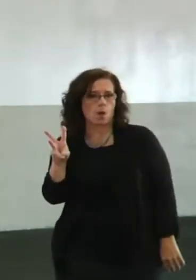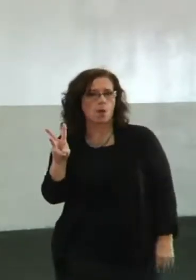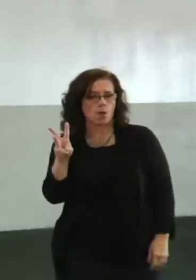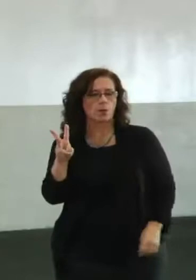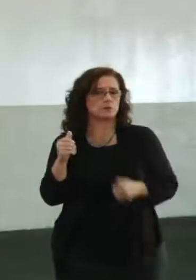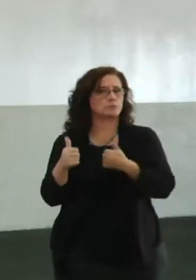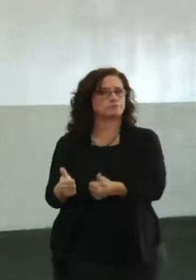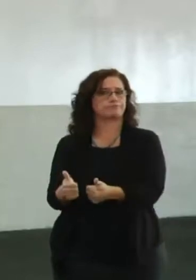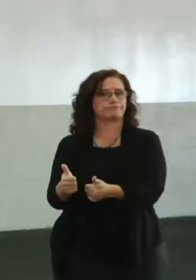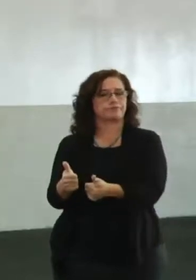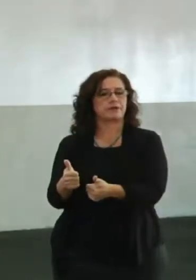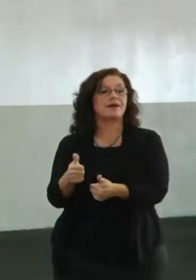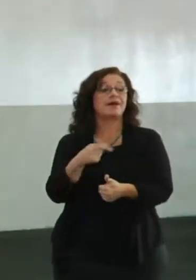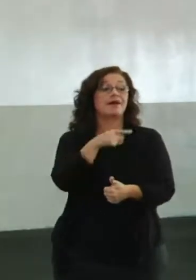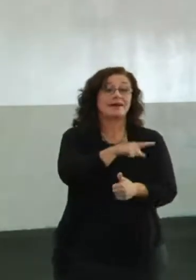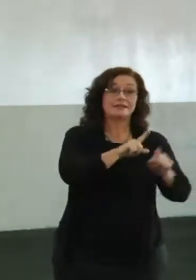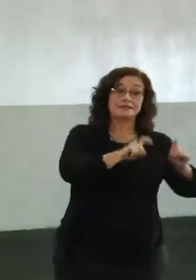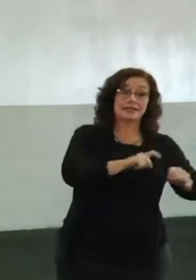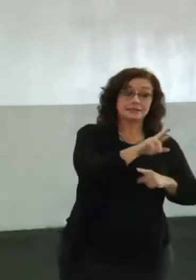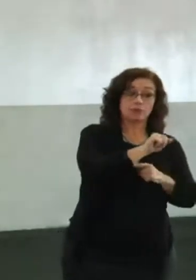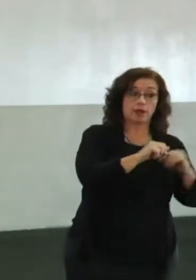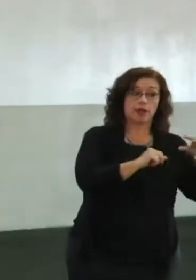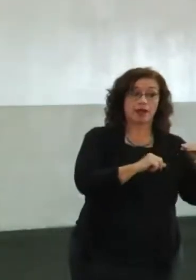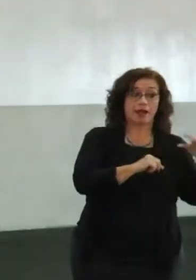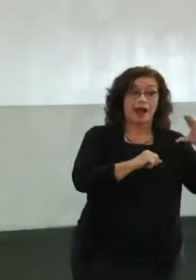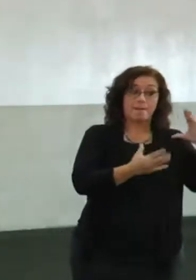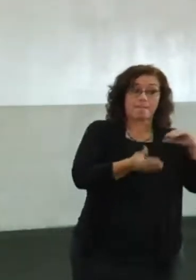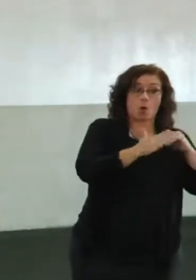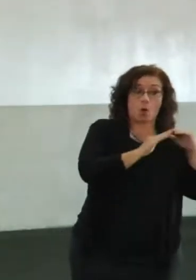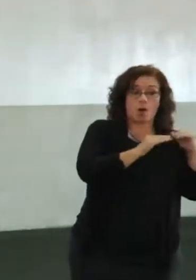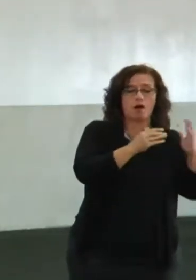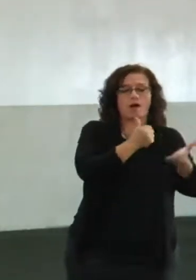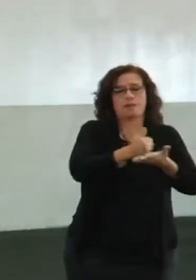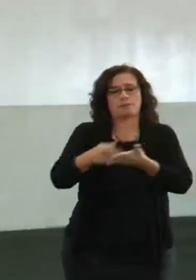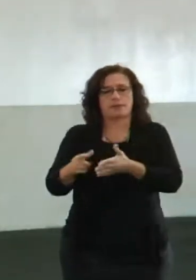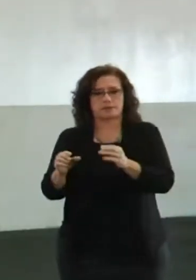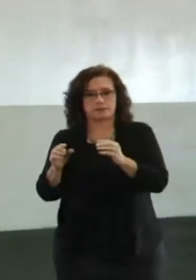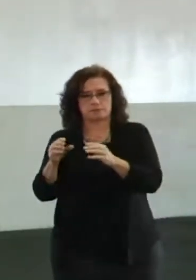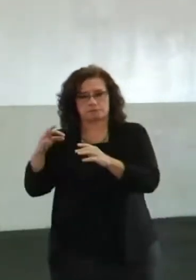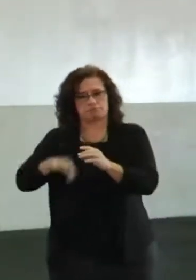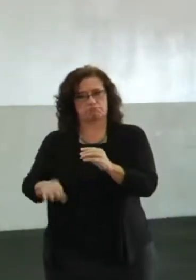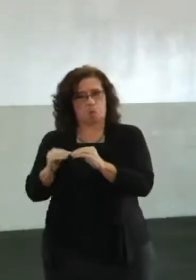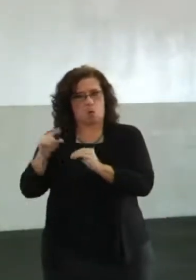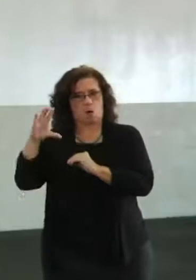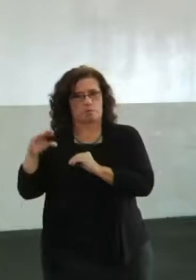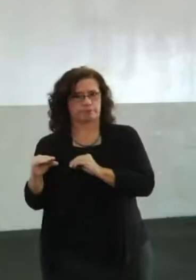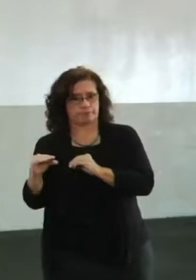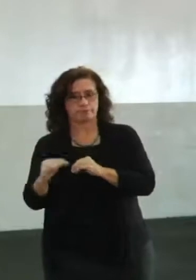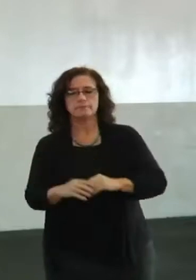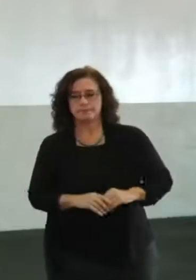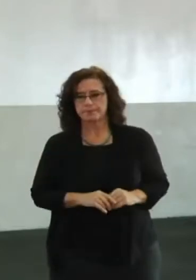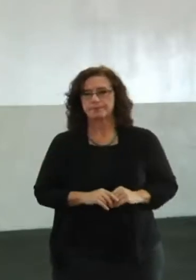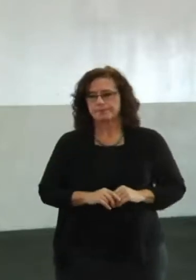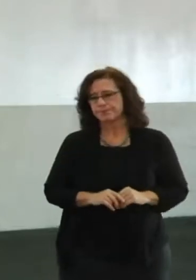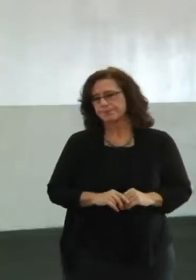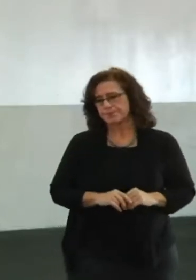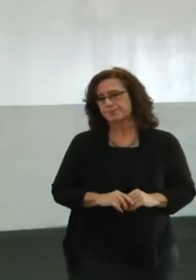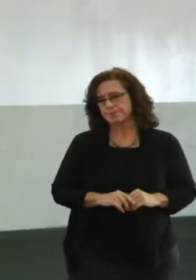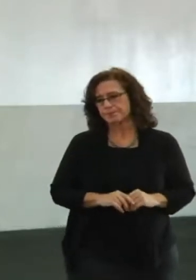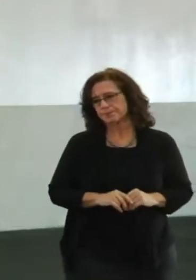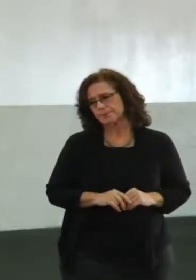be even better if we continue to test at the rate that we are. So just so you know, this county,